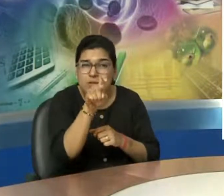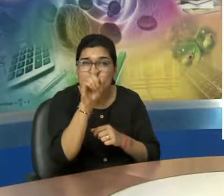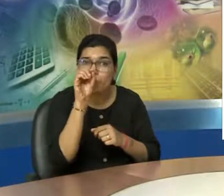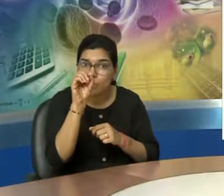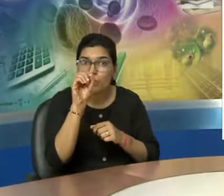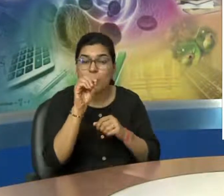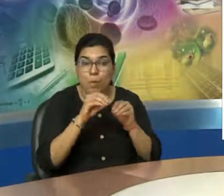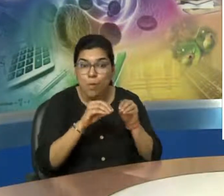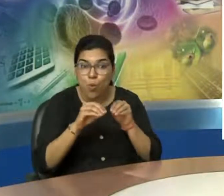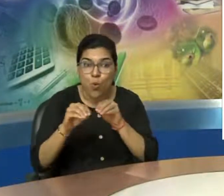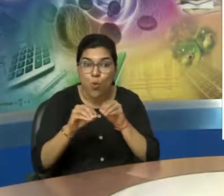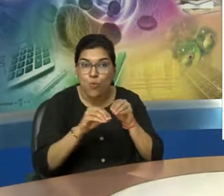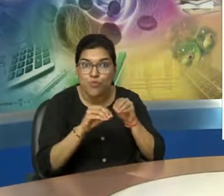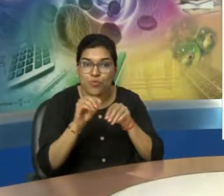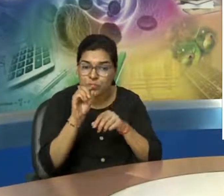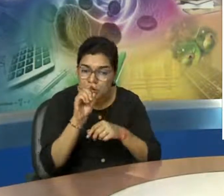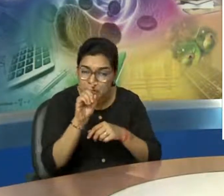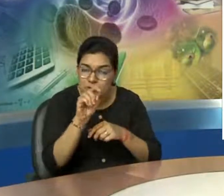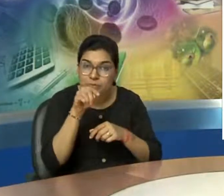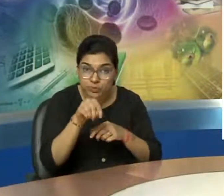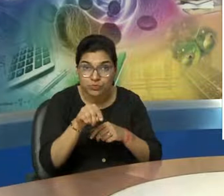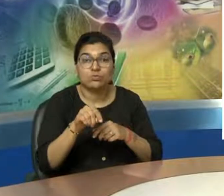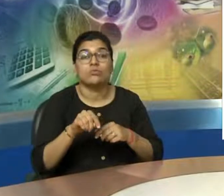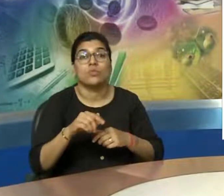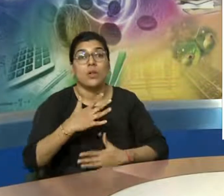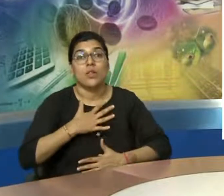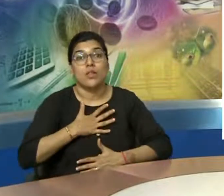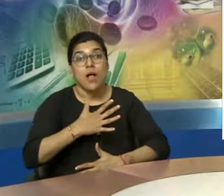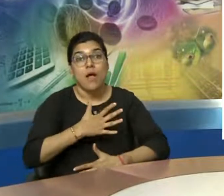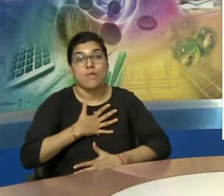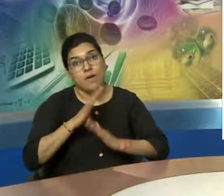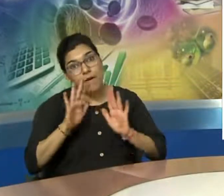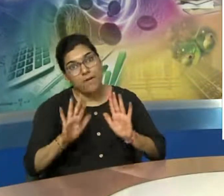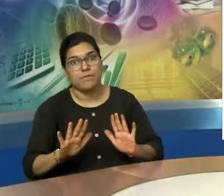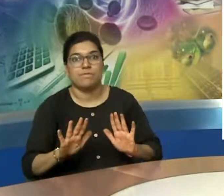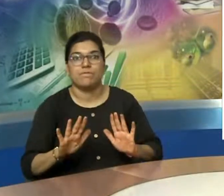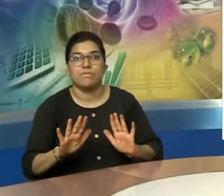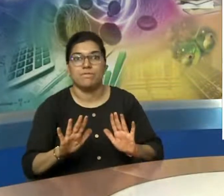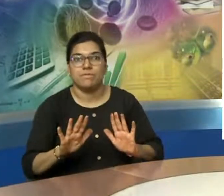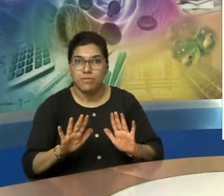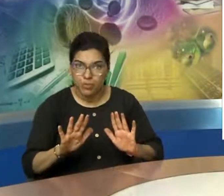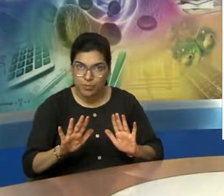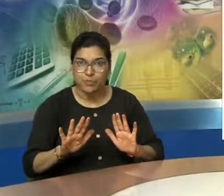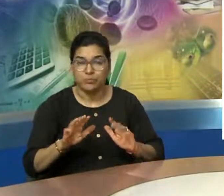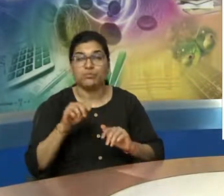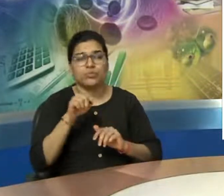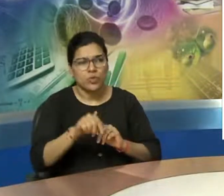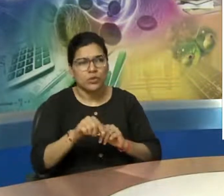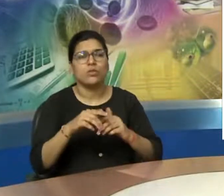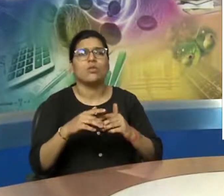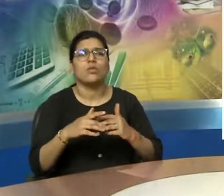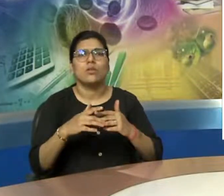Larvas are the minute microorganisms. They are the living organisms.